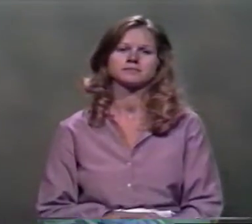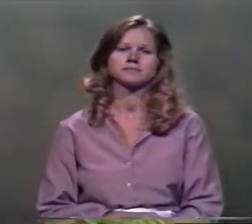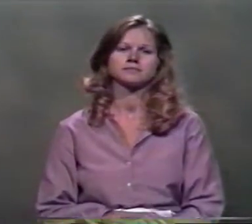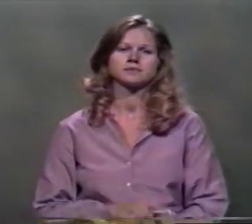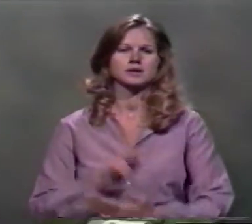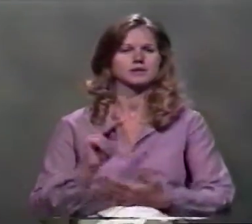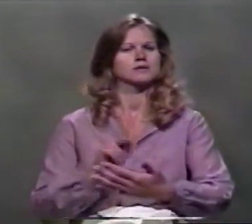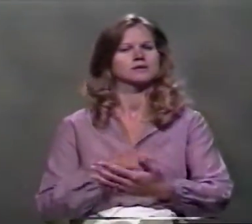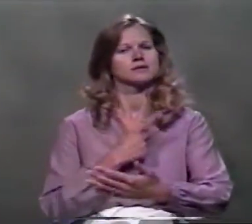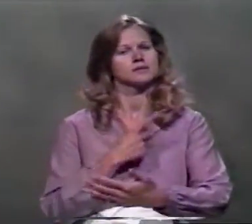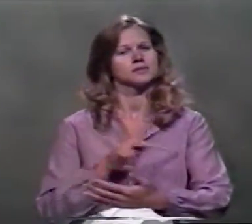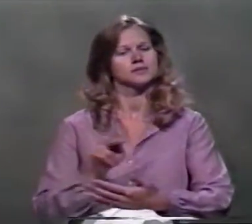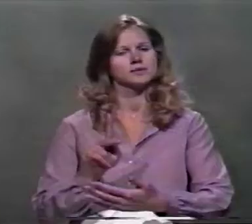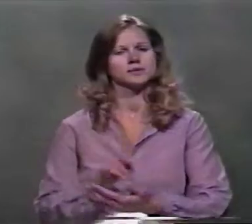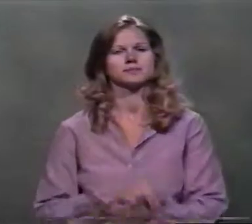Poem.